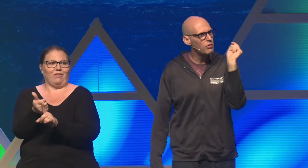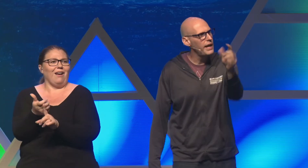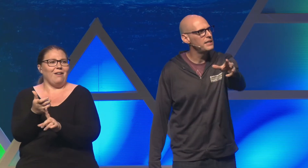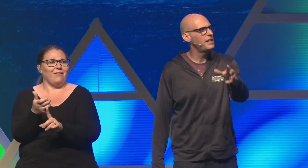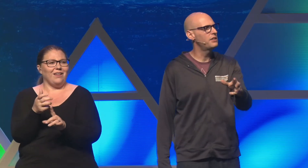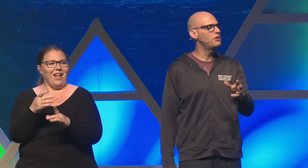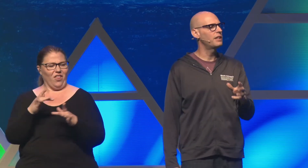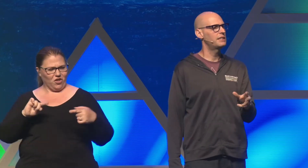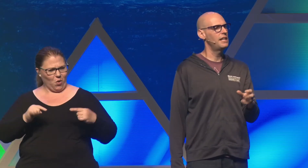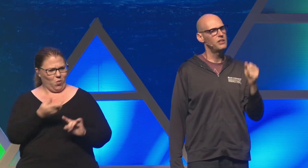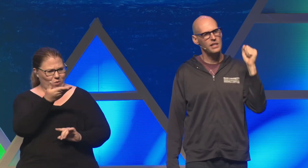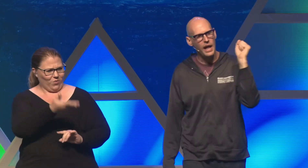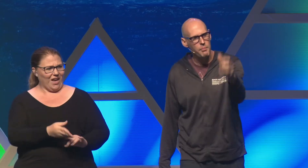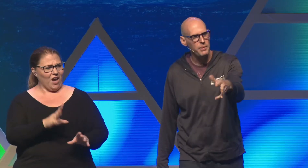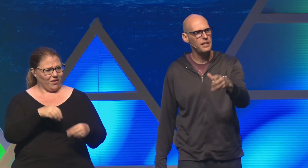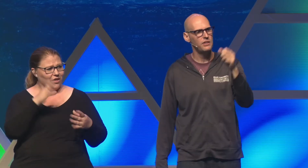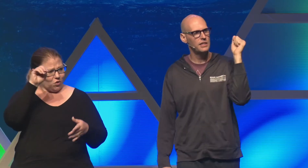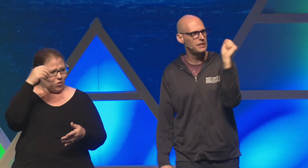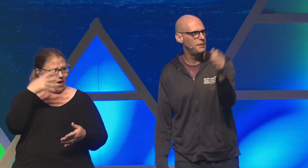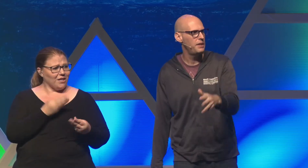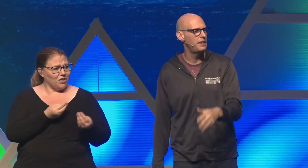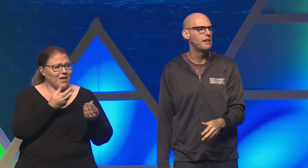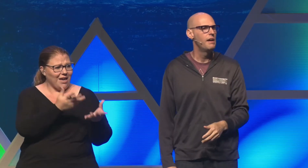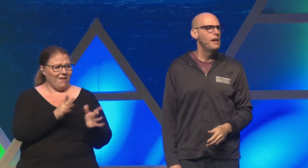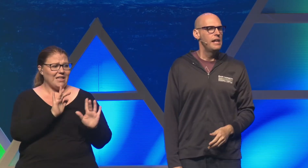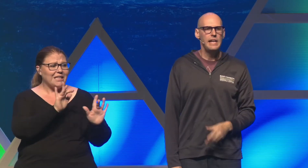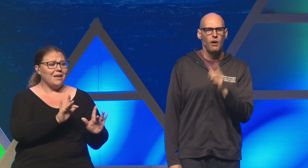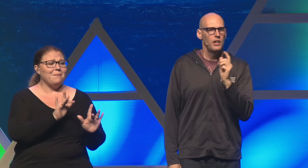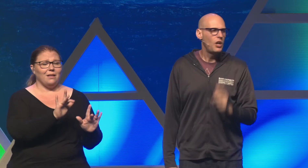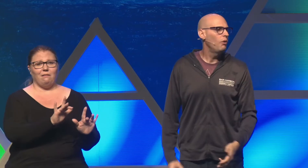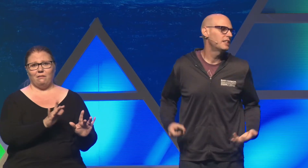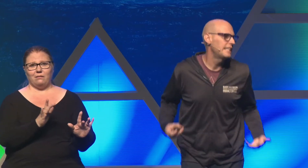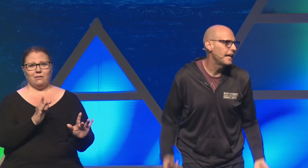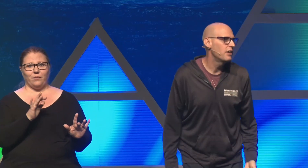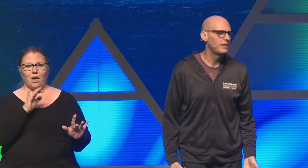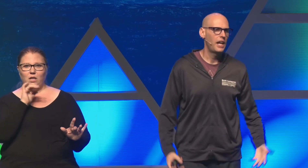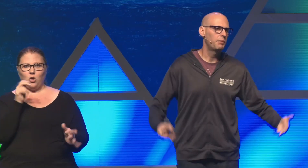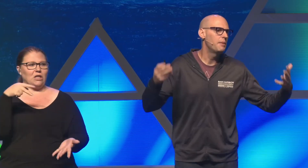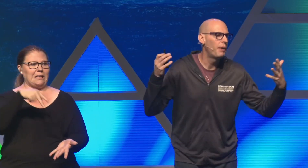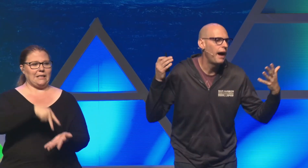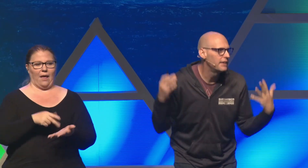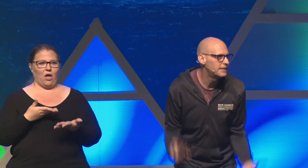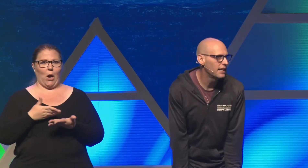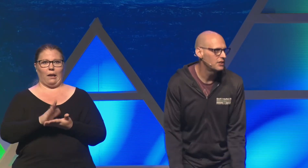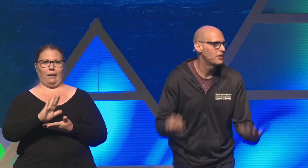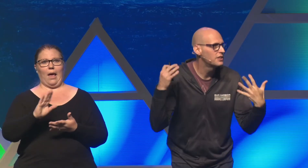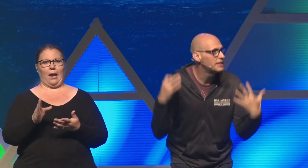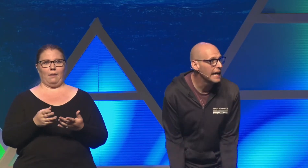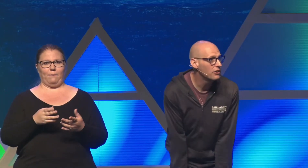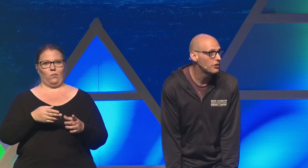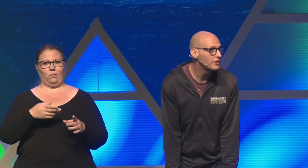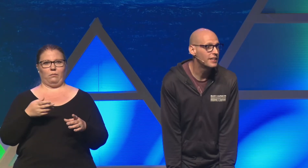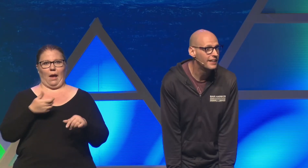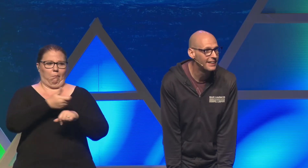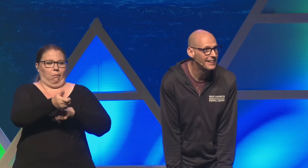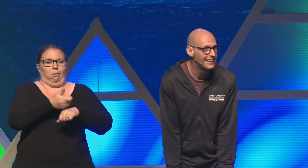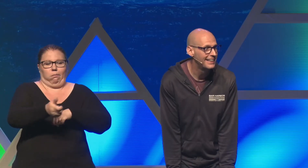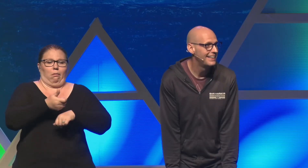a grace that you extend. There's an empathy. There's a sympathy. Now, don't stand there and let them keep piling dust on your